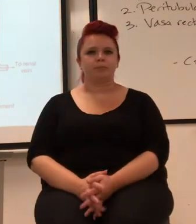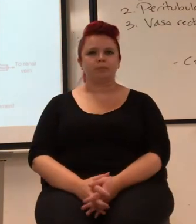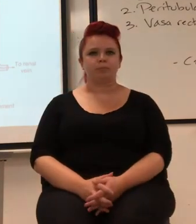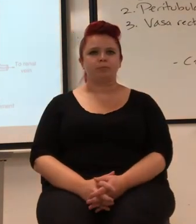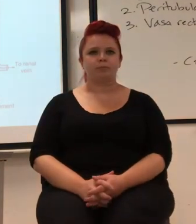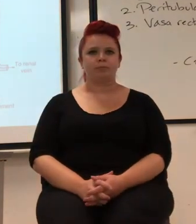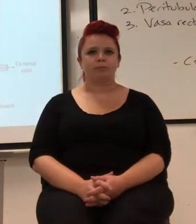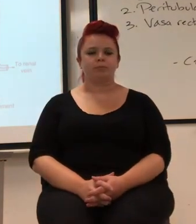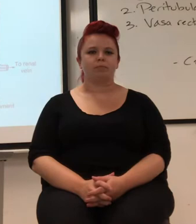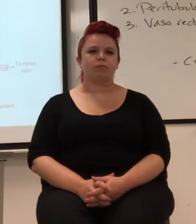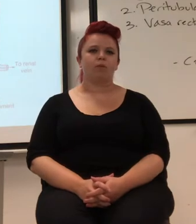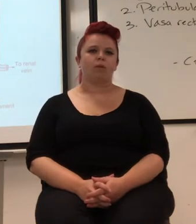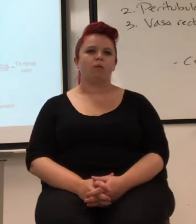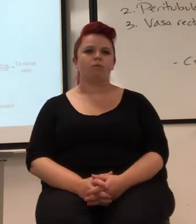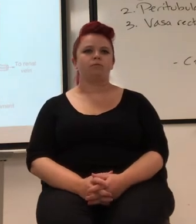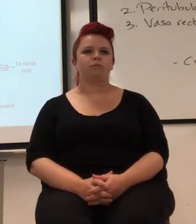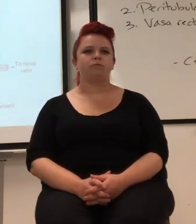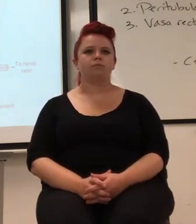loop of Henle.